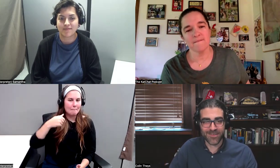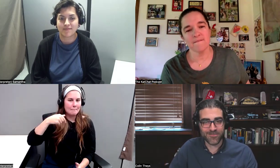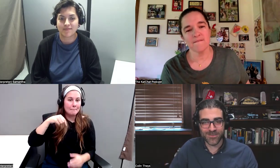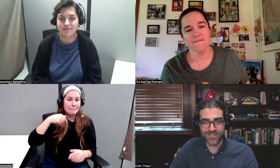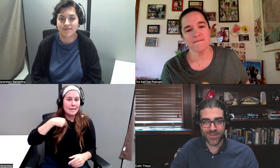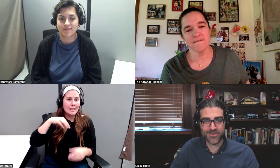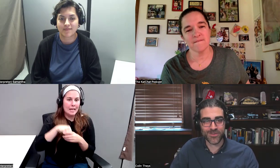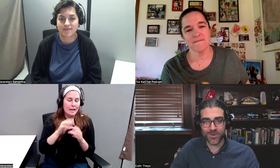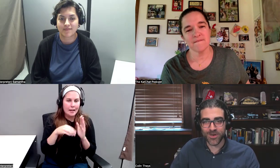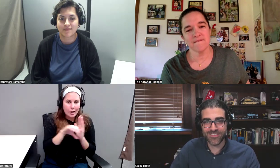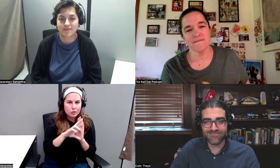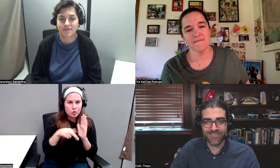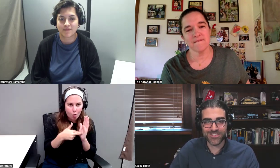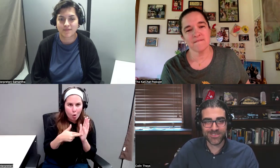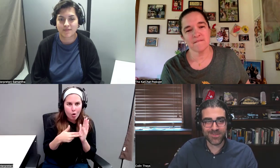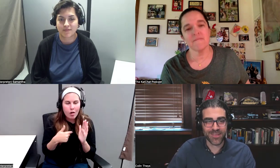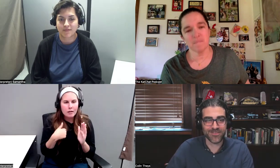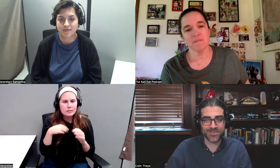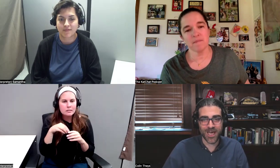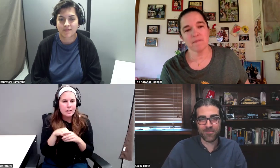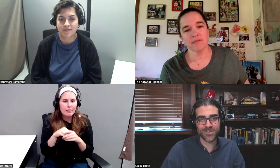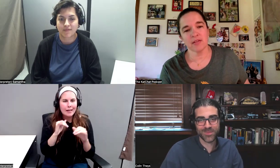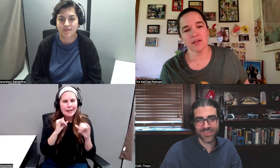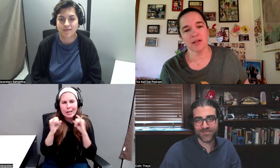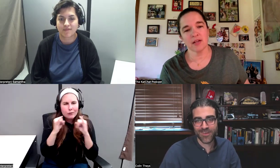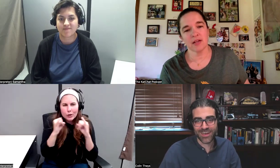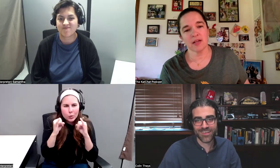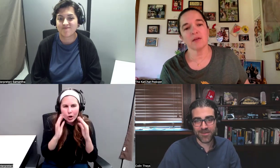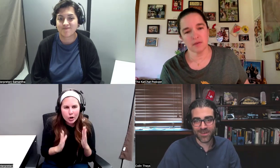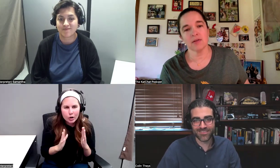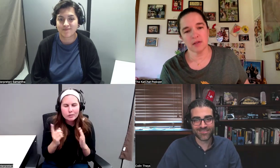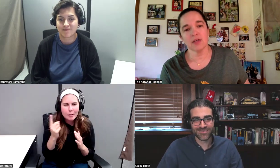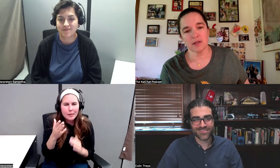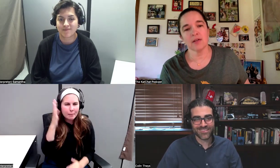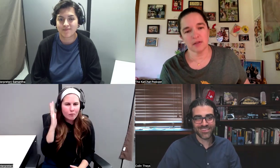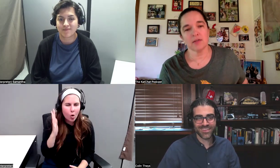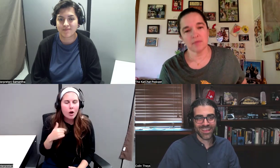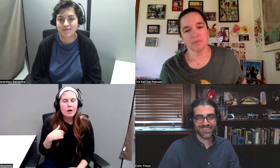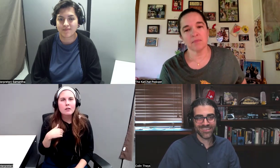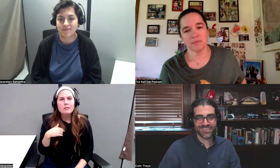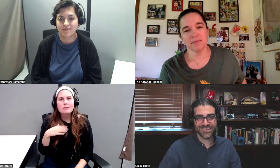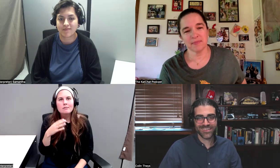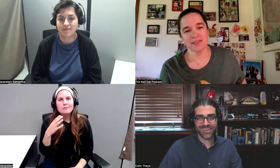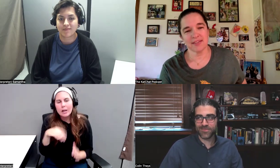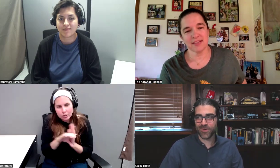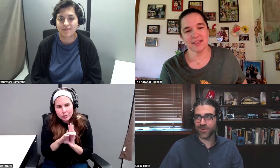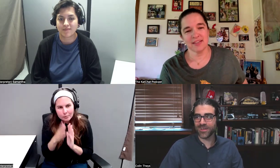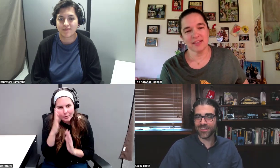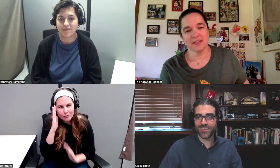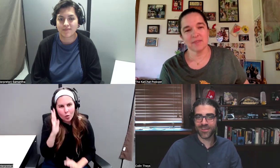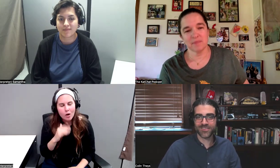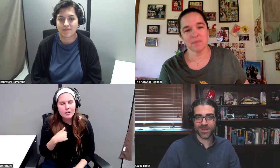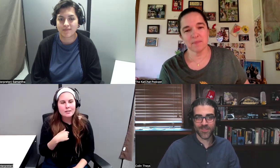Romance, I was her interviewer when she was applying for the job, just because we ran out of time and had to